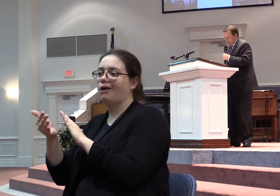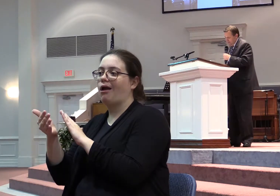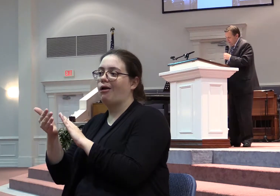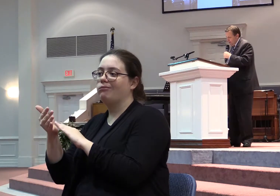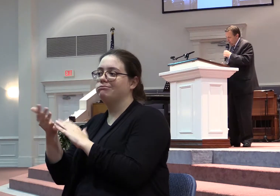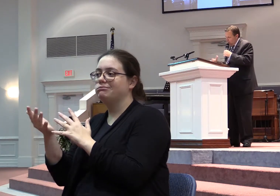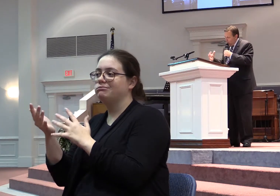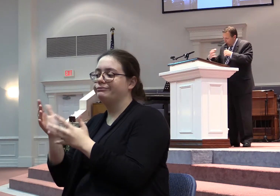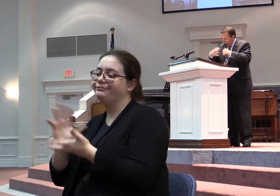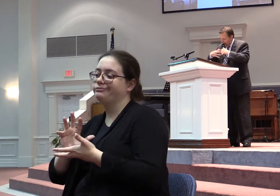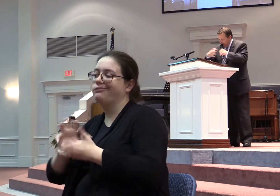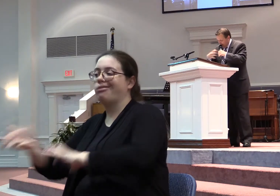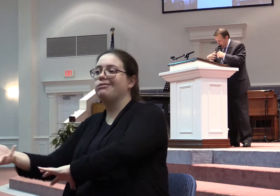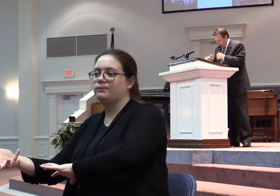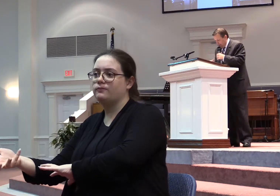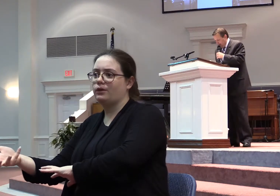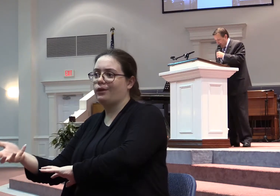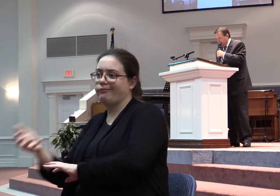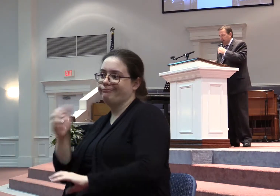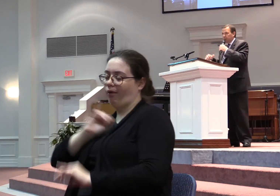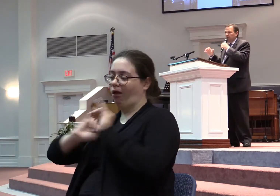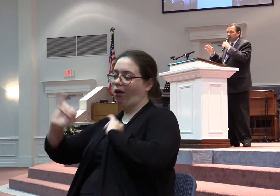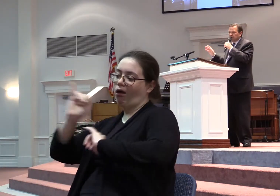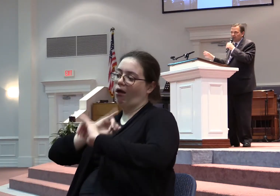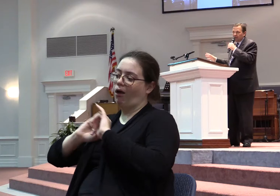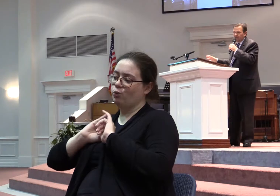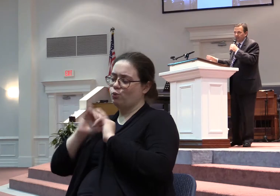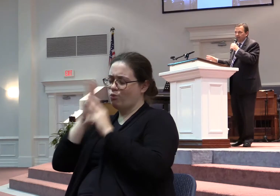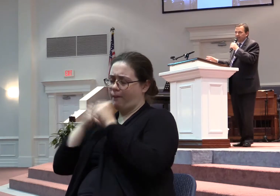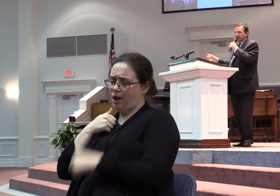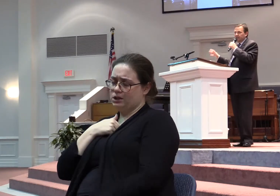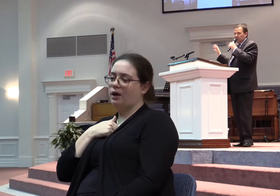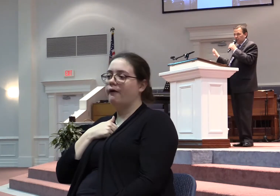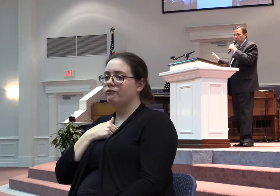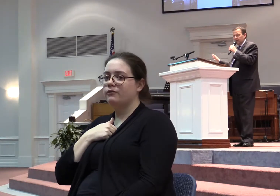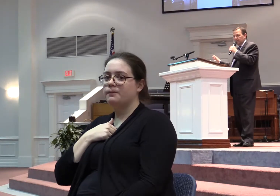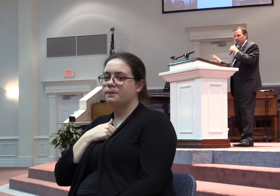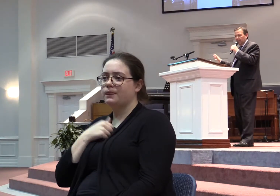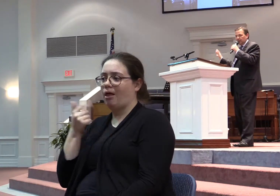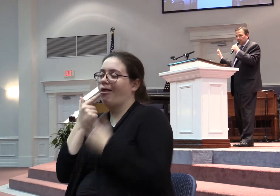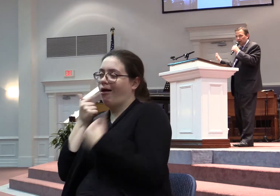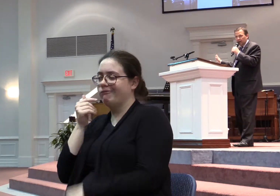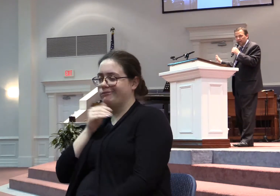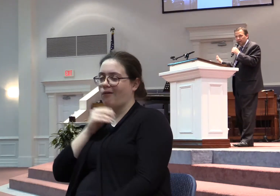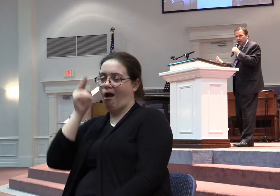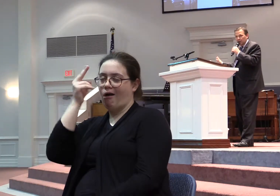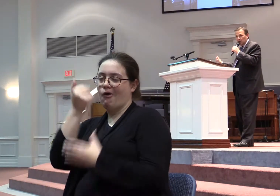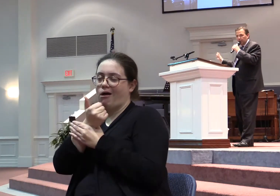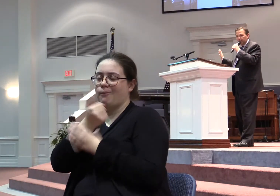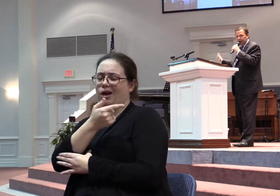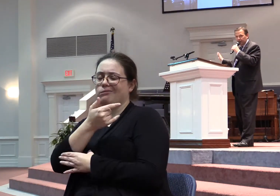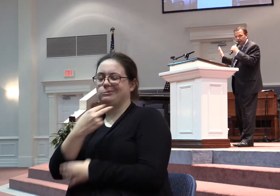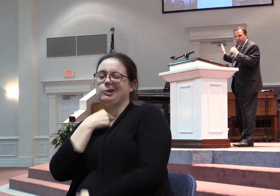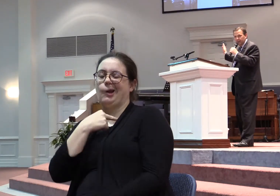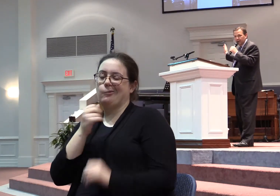self-centeredness, worried about himself, kind of probably chuckling that his uncle got stuck with